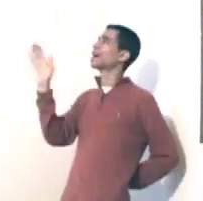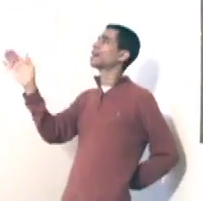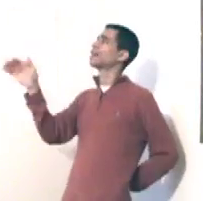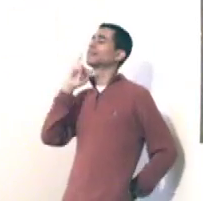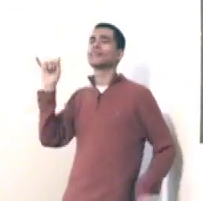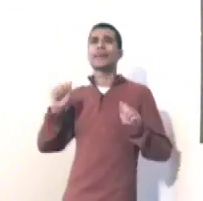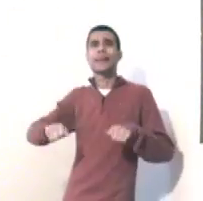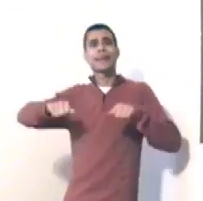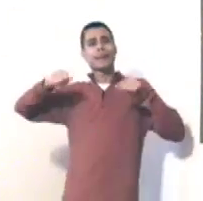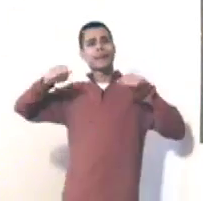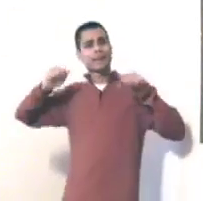God is